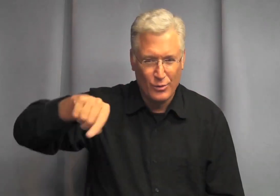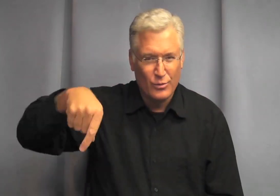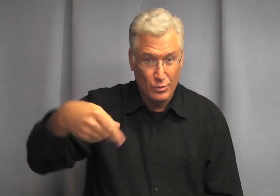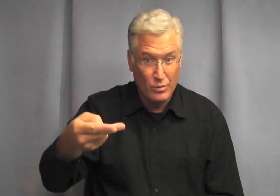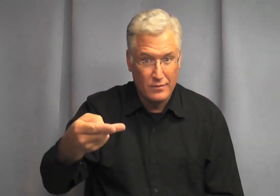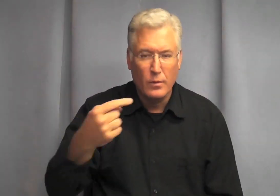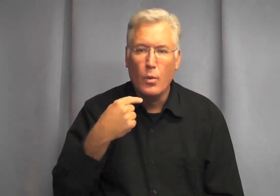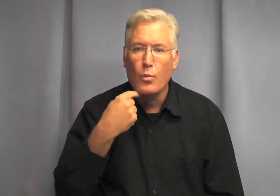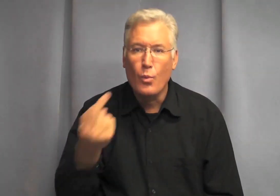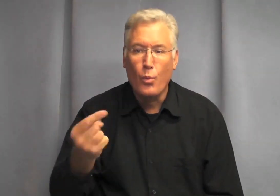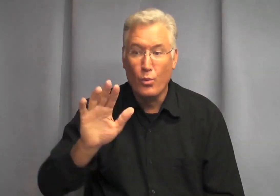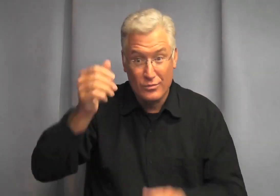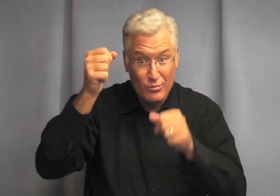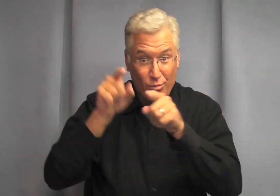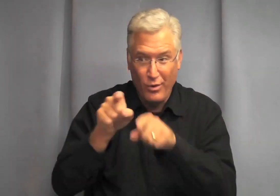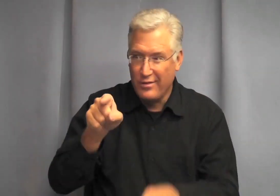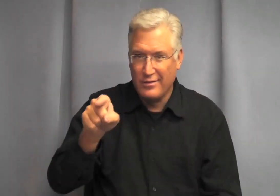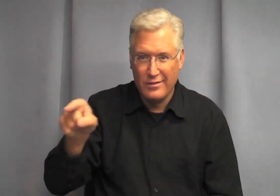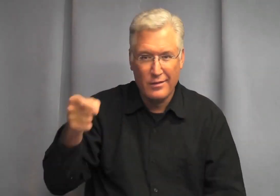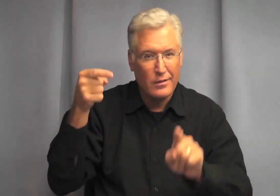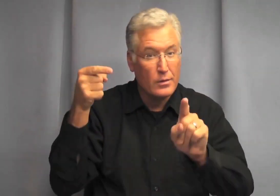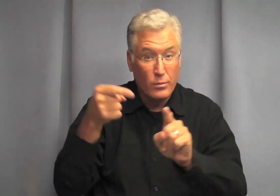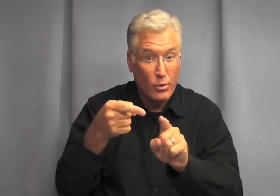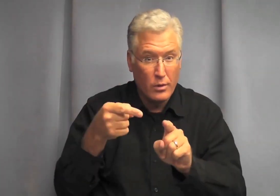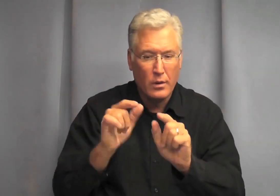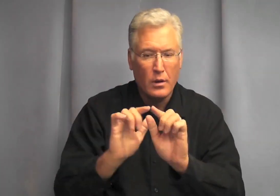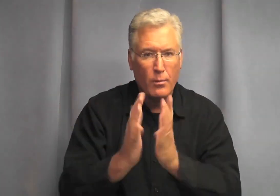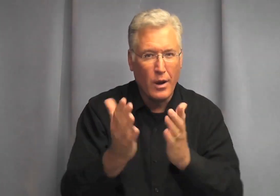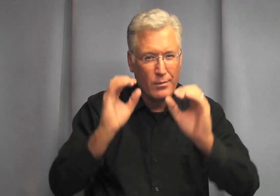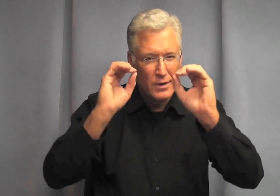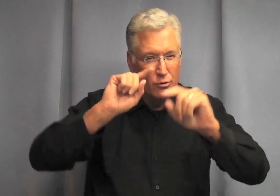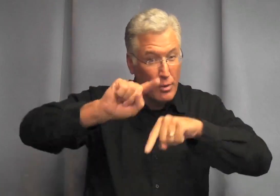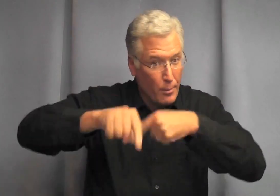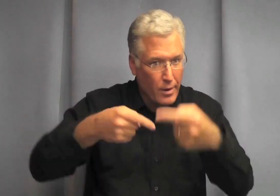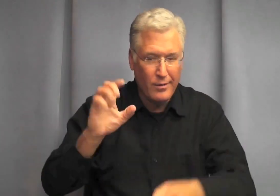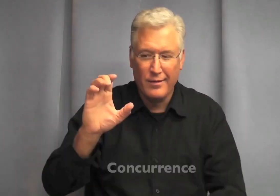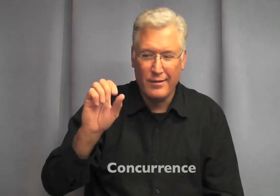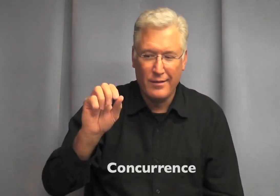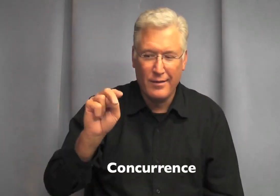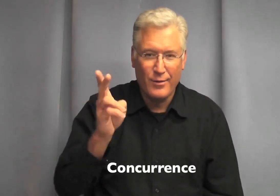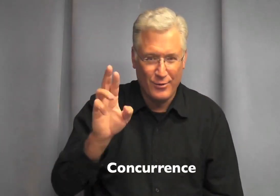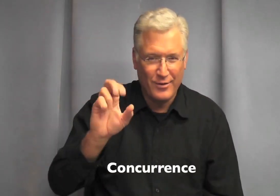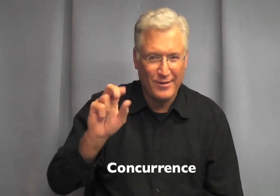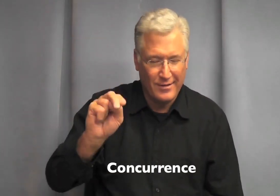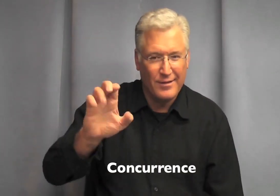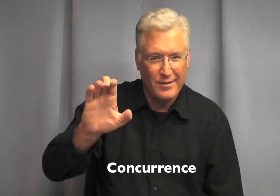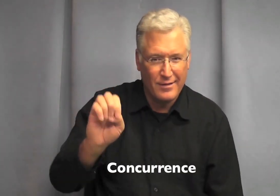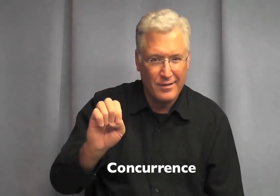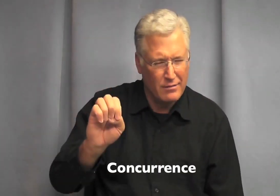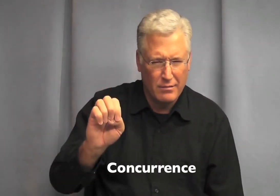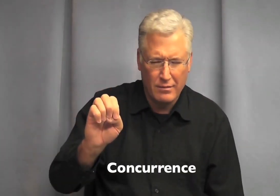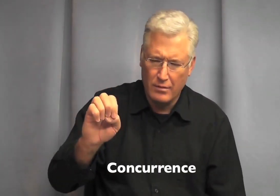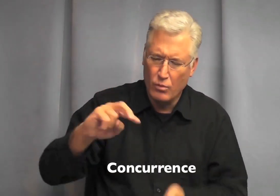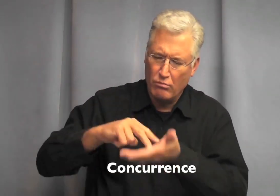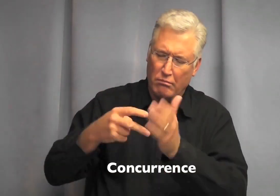Now that quote that Joseph said that he was telling his brother, that points to the teaching of